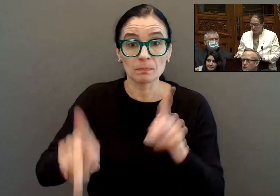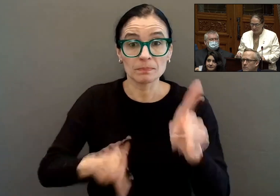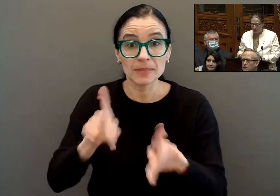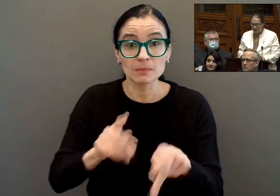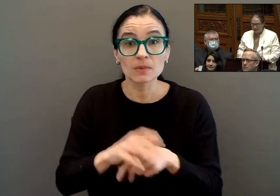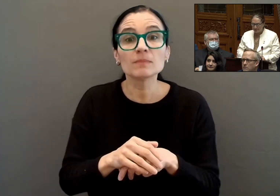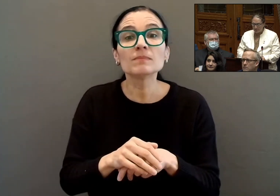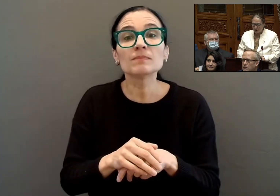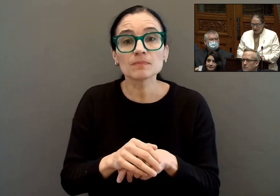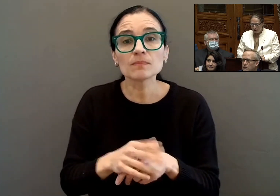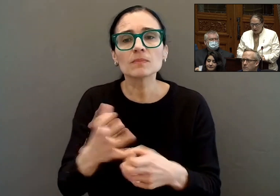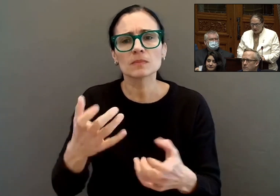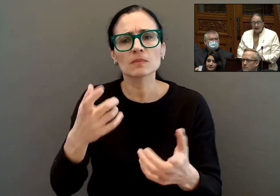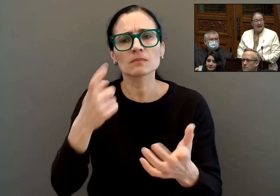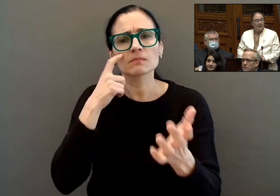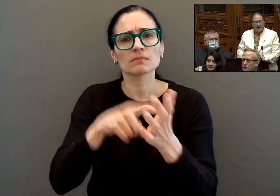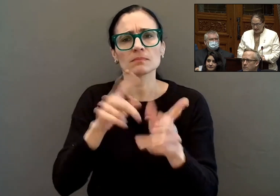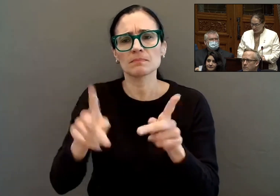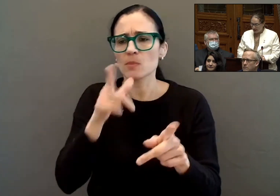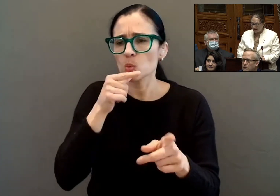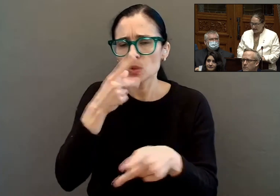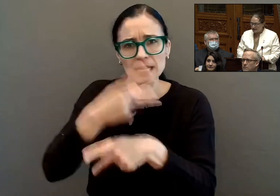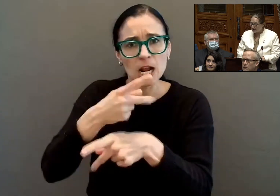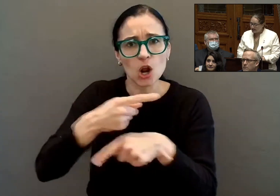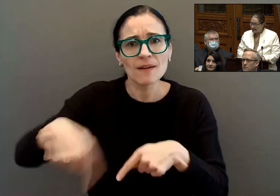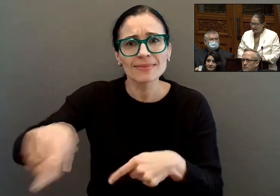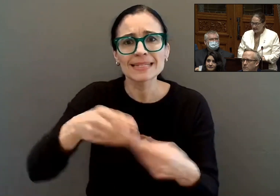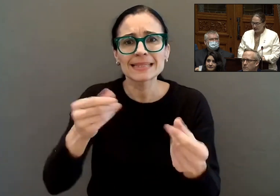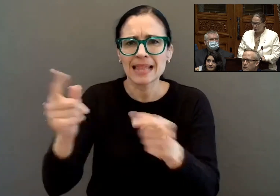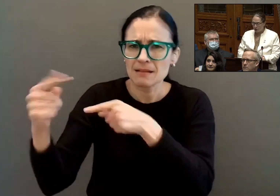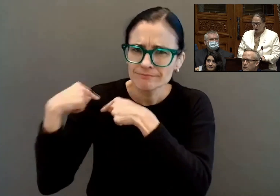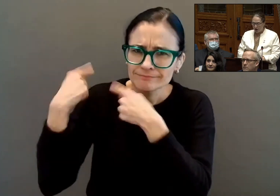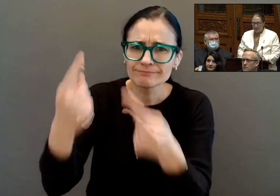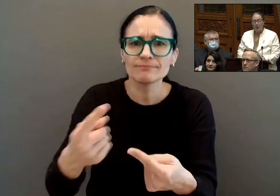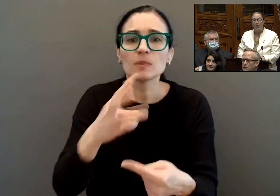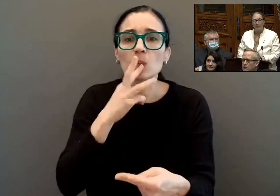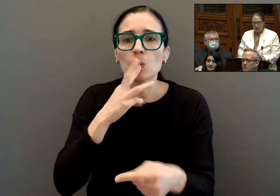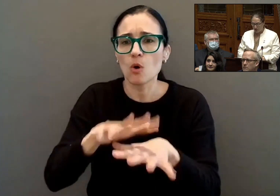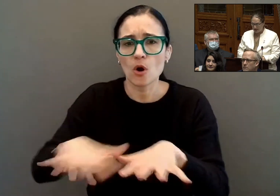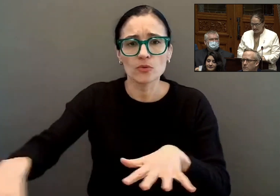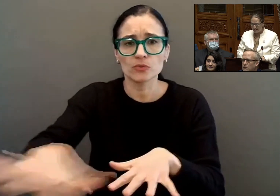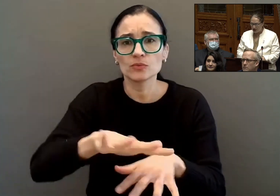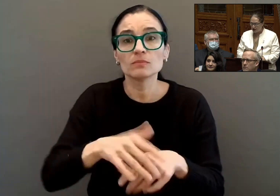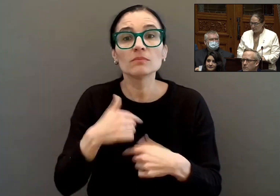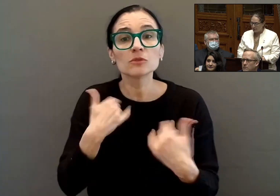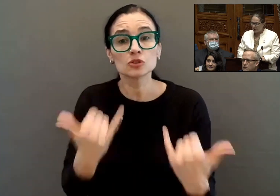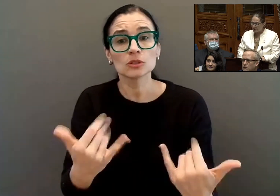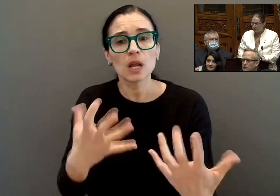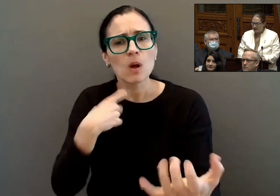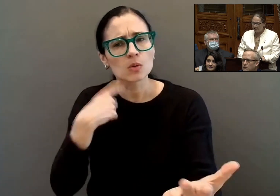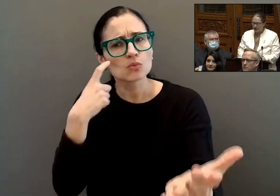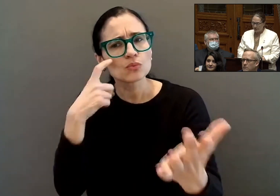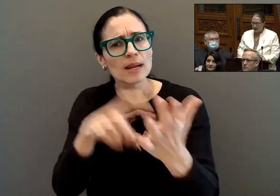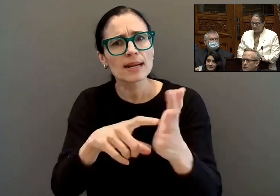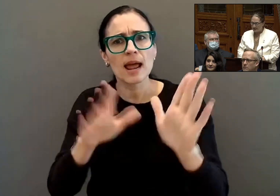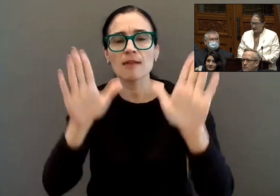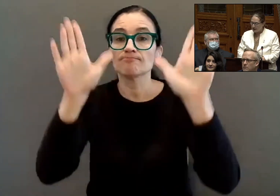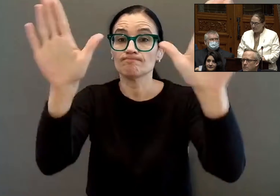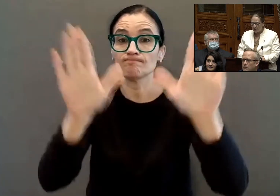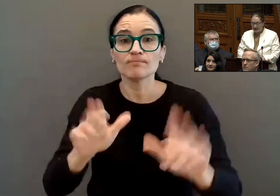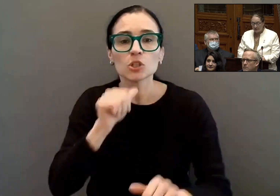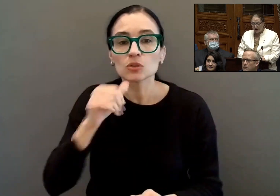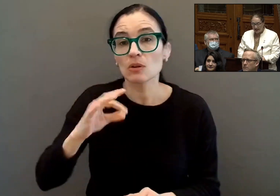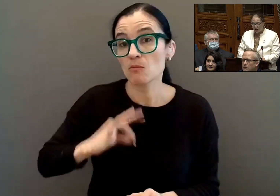time immemorial. Today, I would like to recognize a fantastic local nonprofit organization that provides funding to